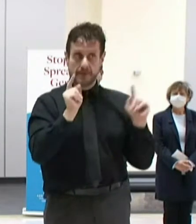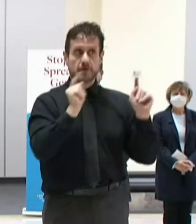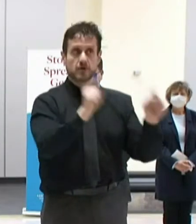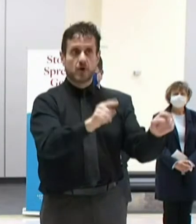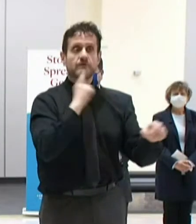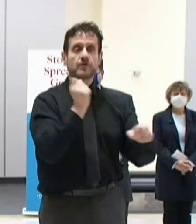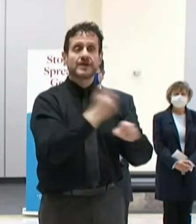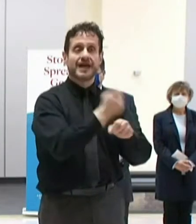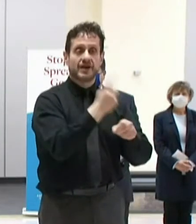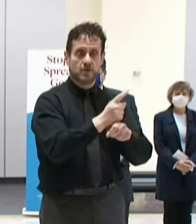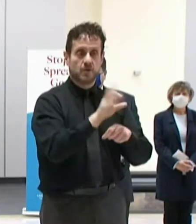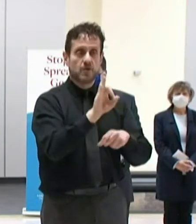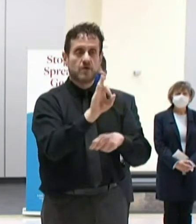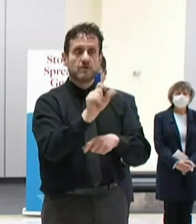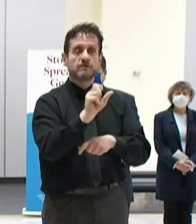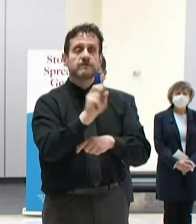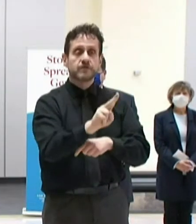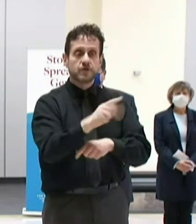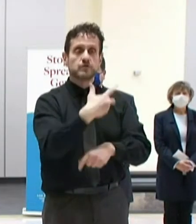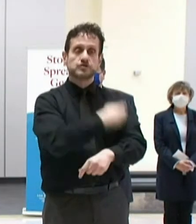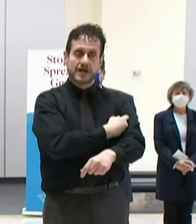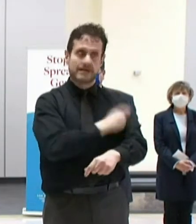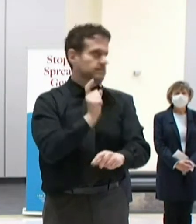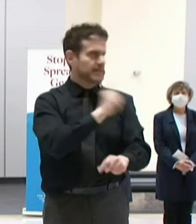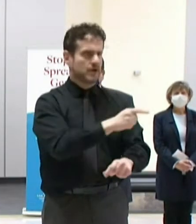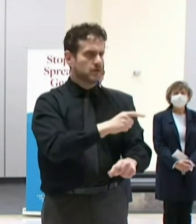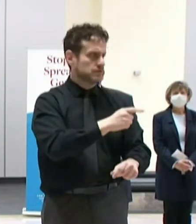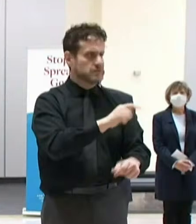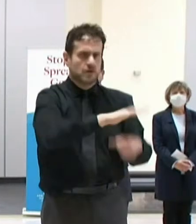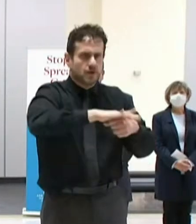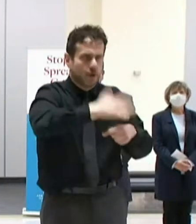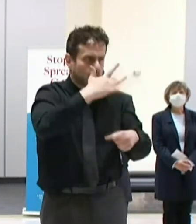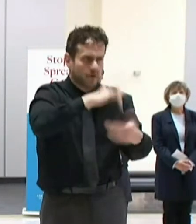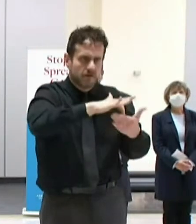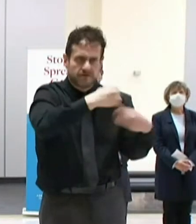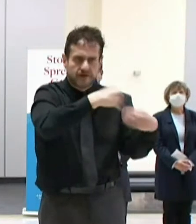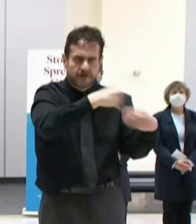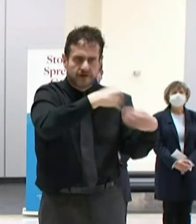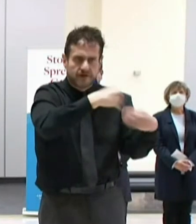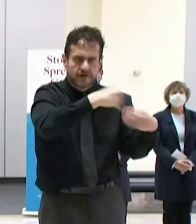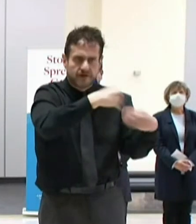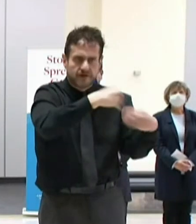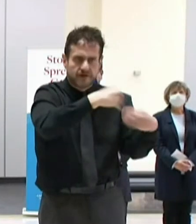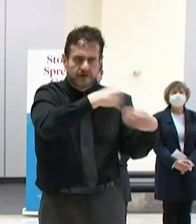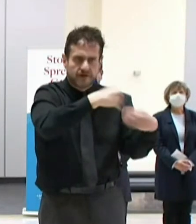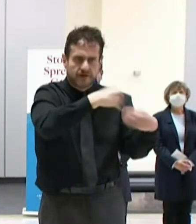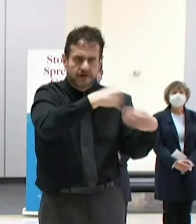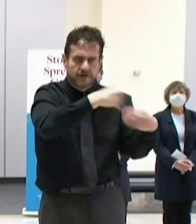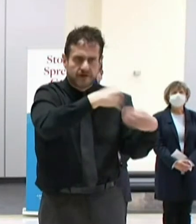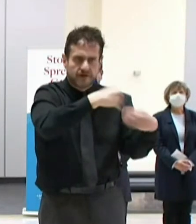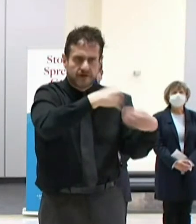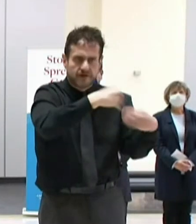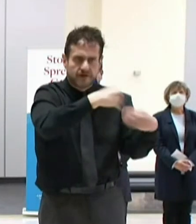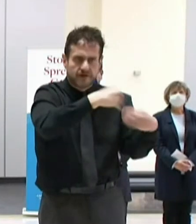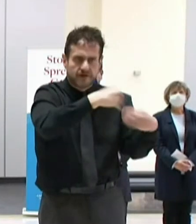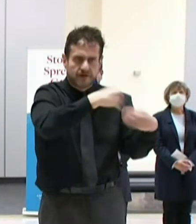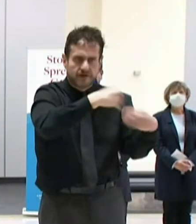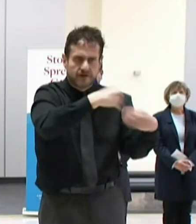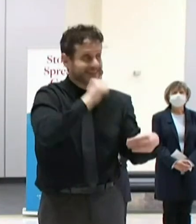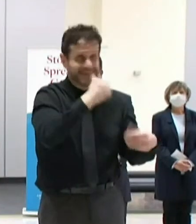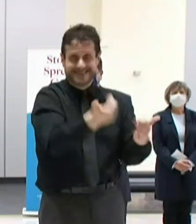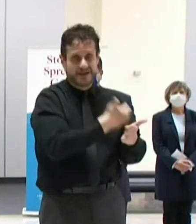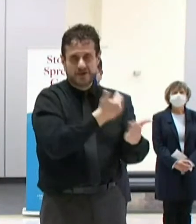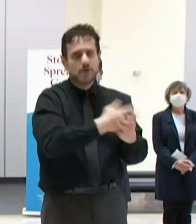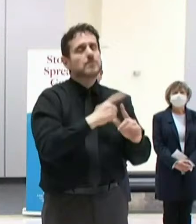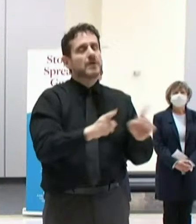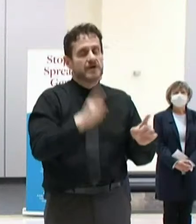shot from pharmacies, so that's not a new invention or creation. But we need it for this pandemic, and